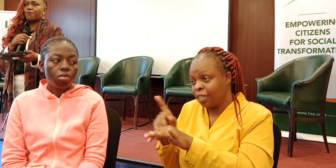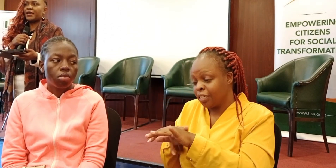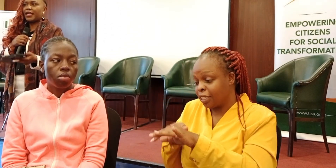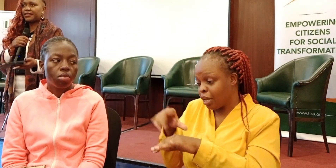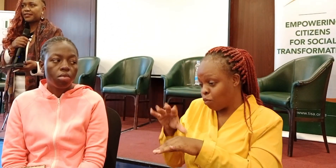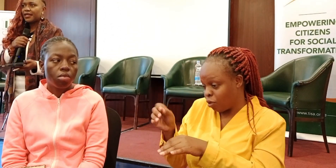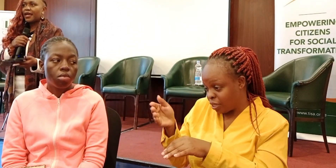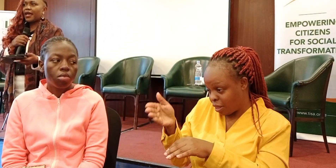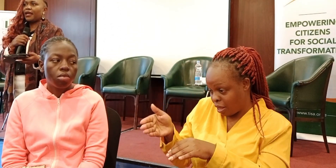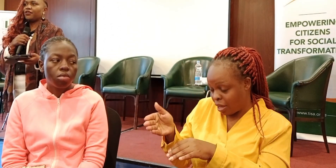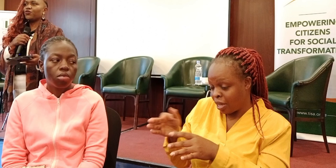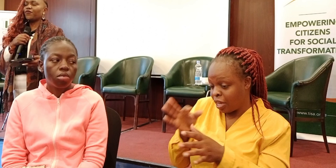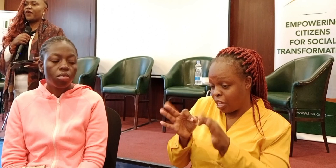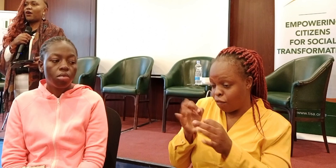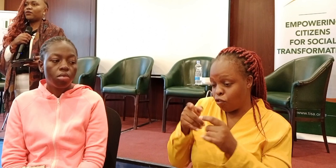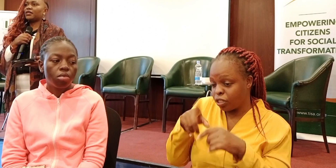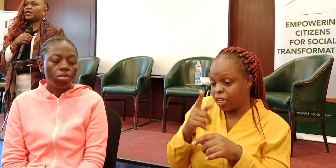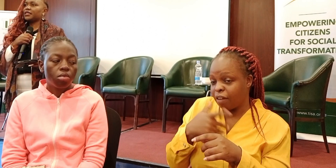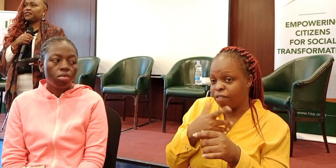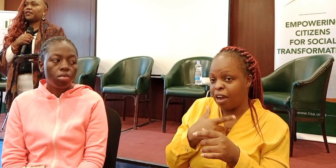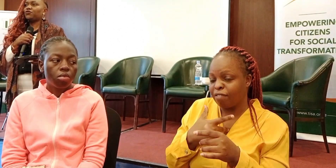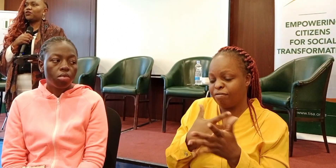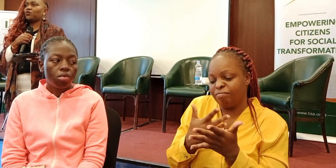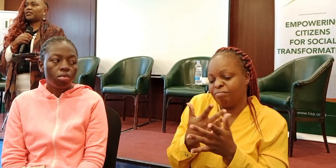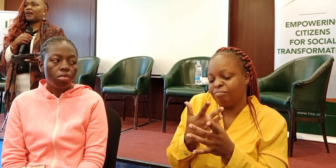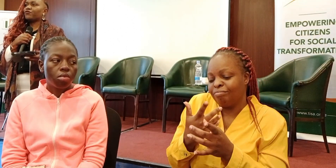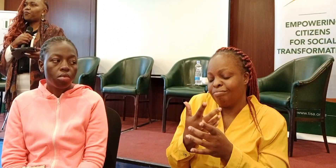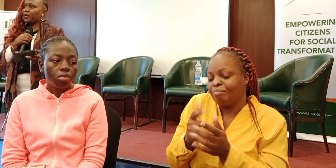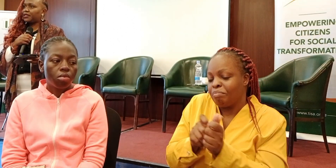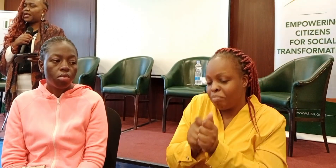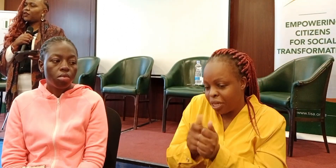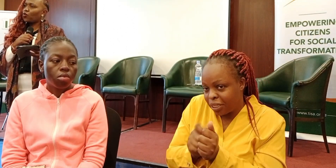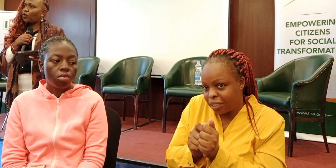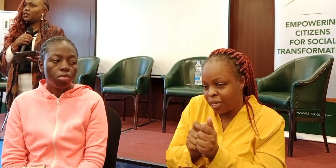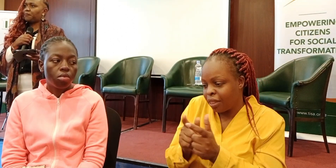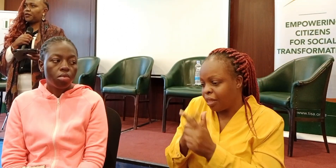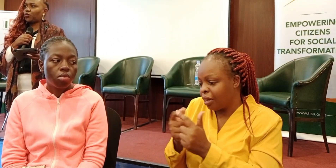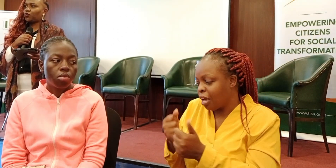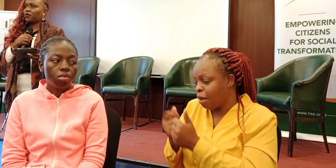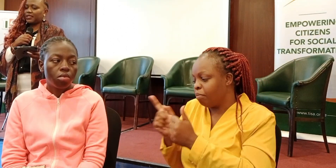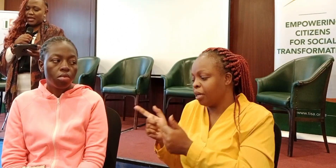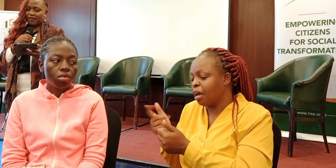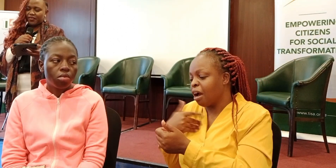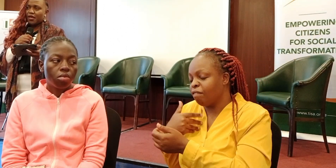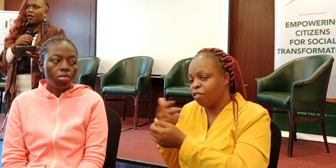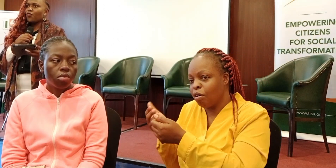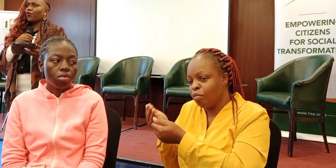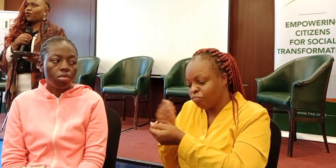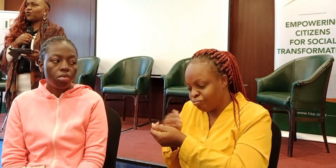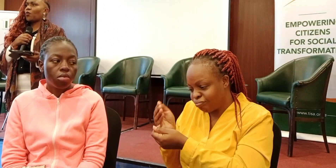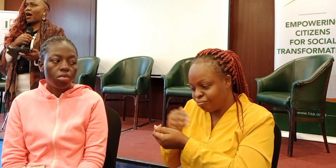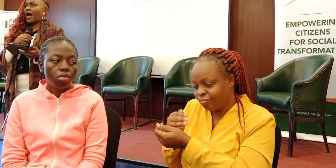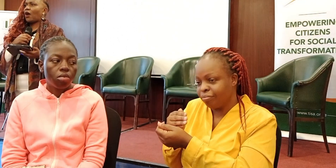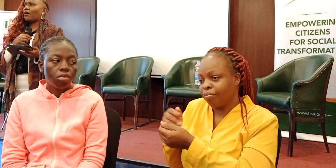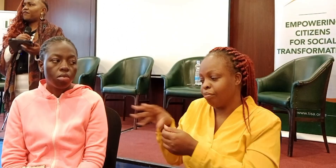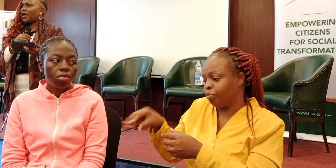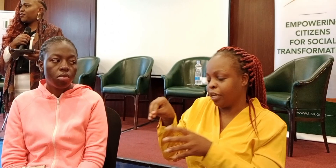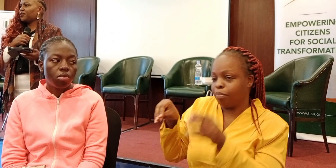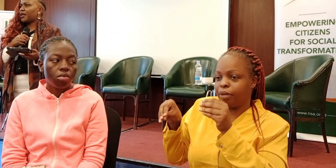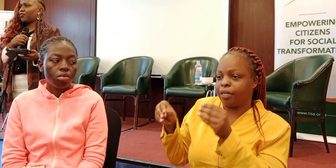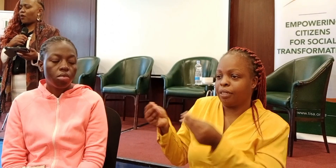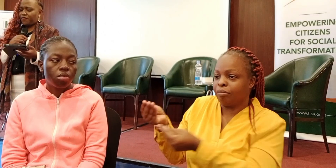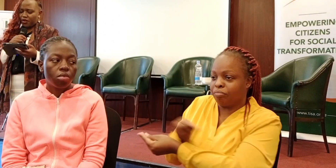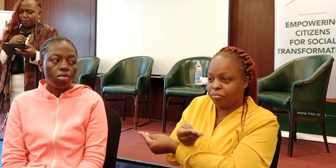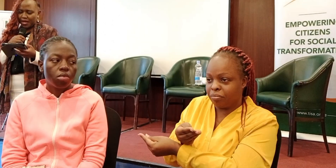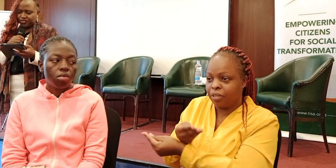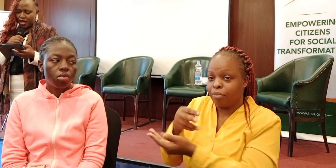you took millet and you found greens and you did not have, you picked, and you only picked what was enough. Those were our